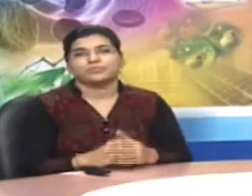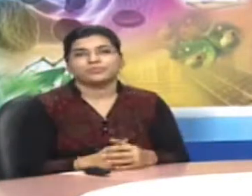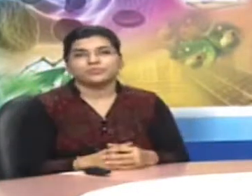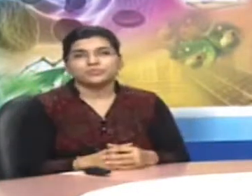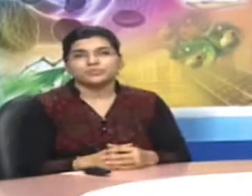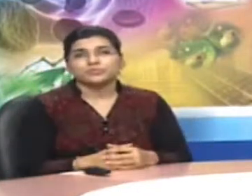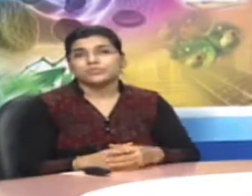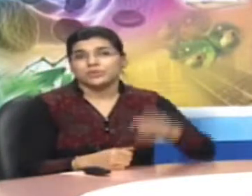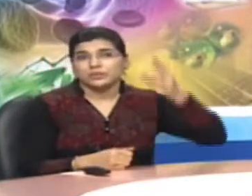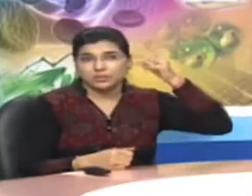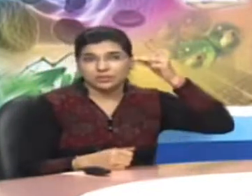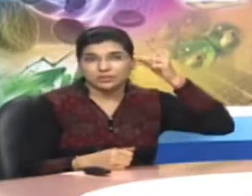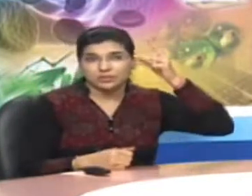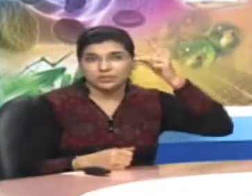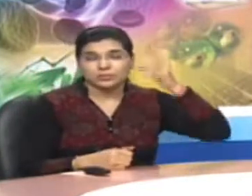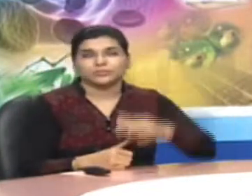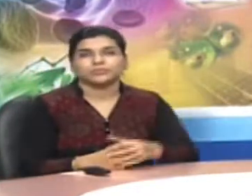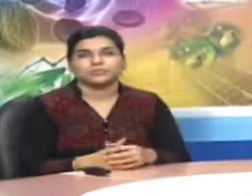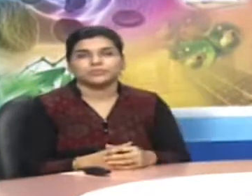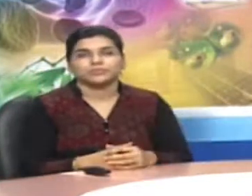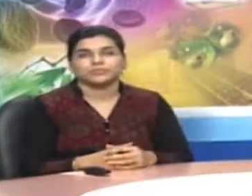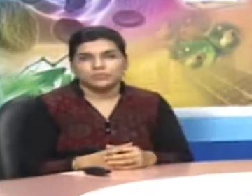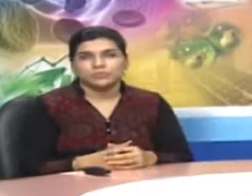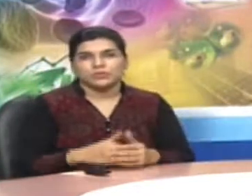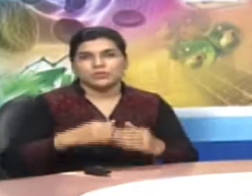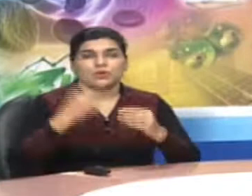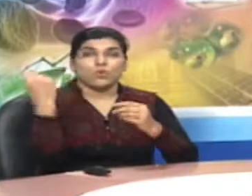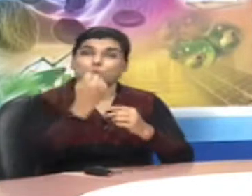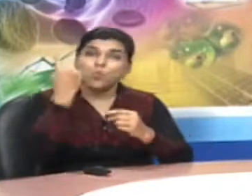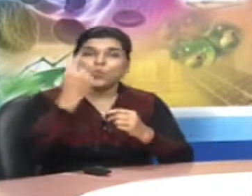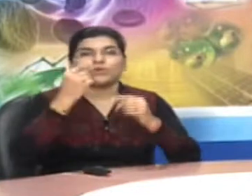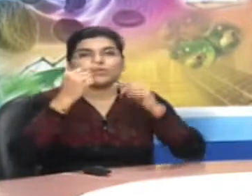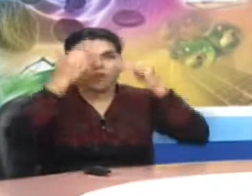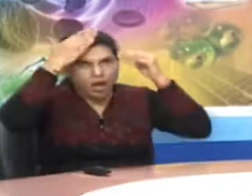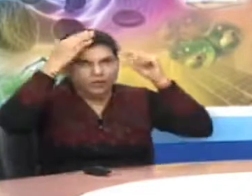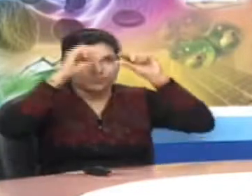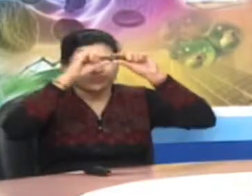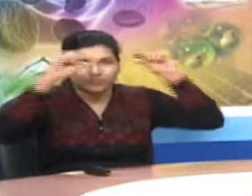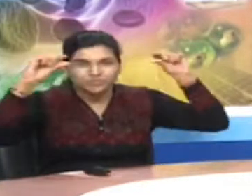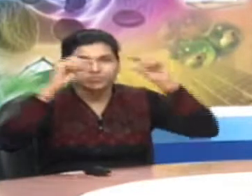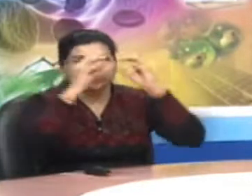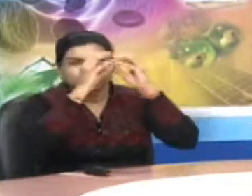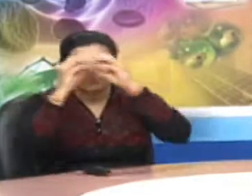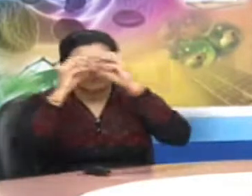you want. Third is section header,